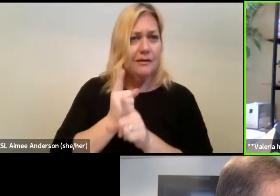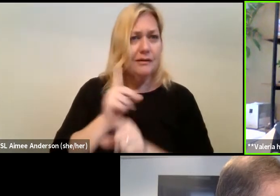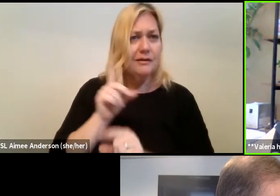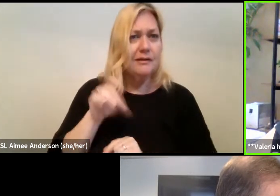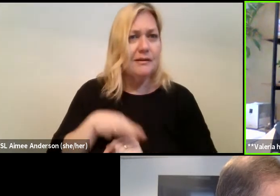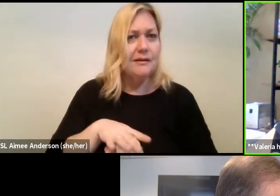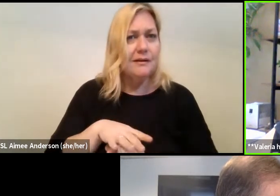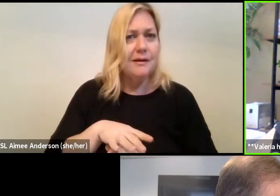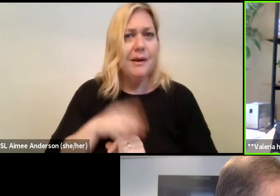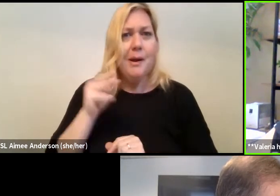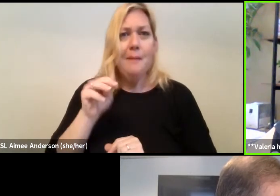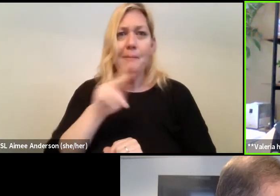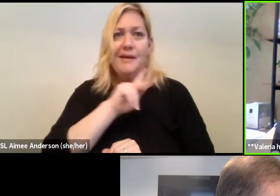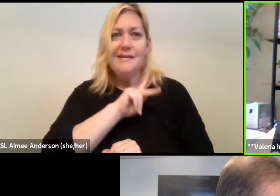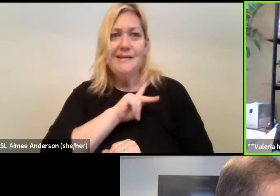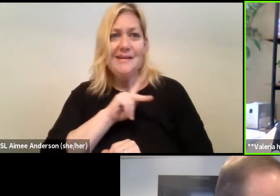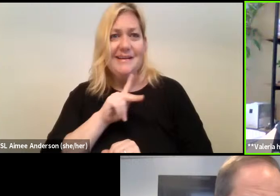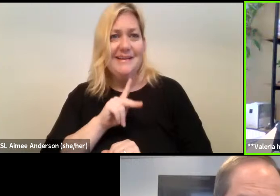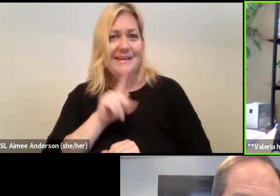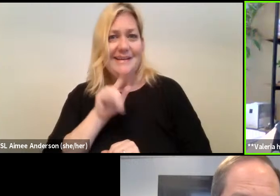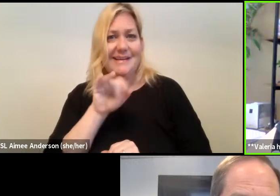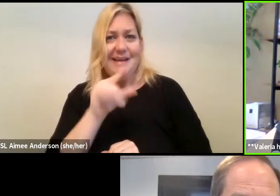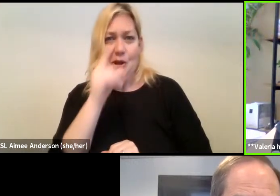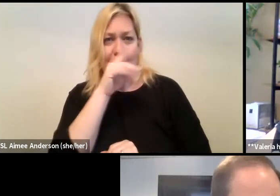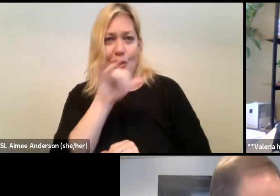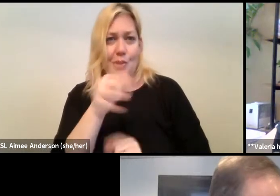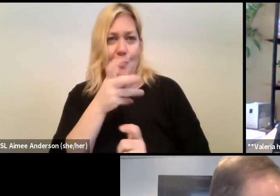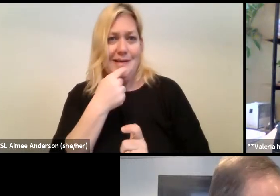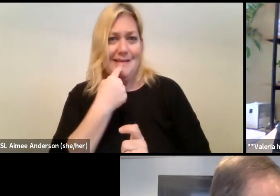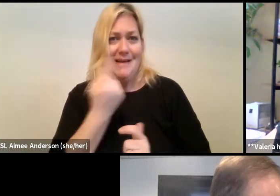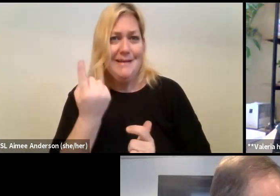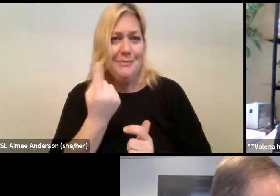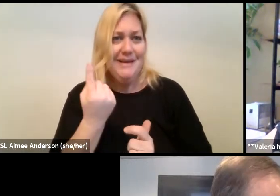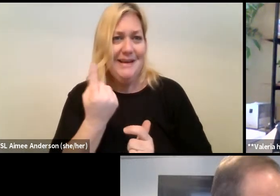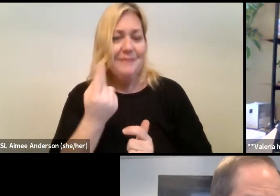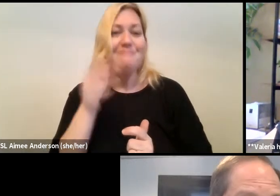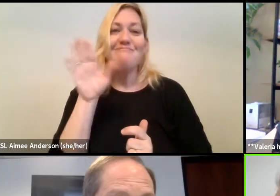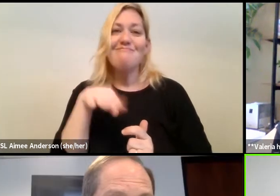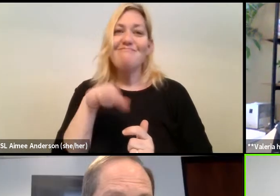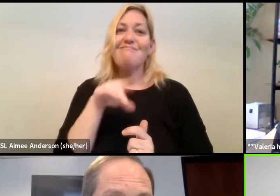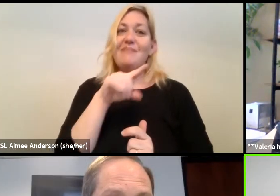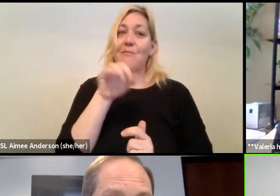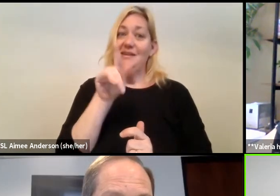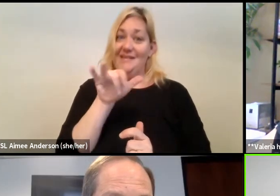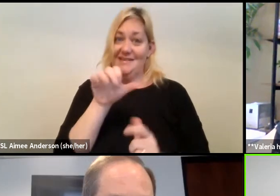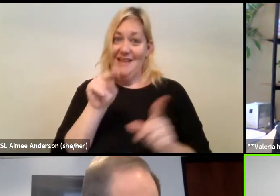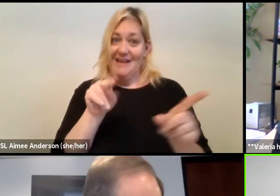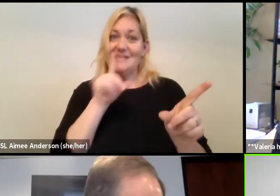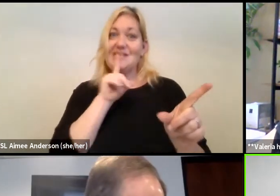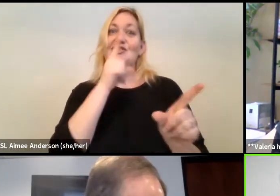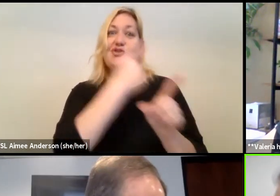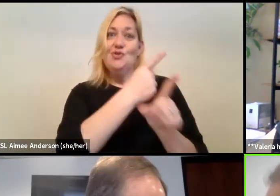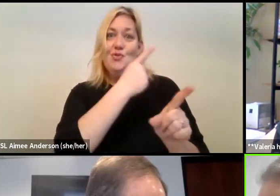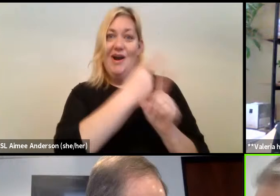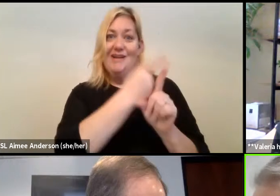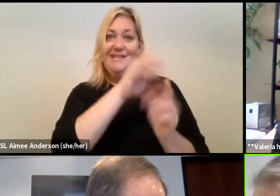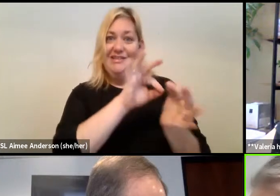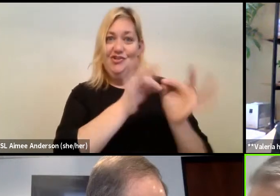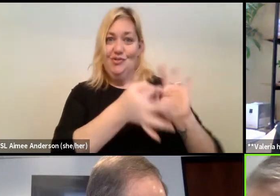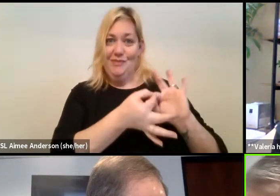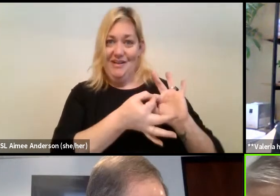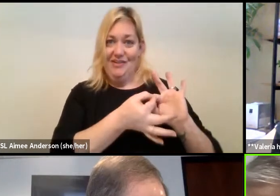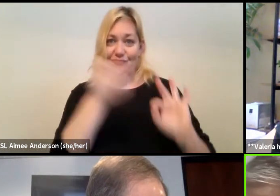Mr. King, you look like you want to say something. Mr. Zaxton is correct in his interpretation.